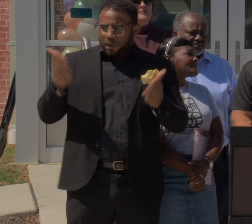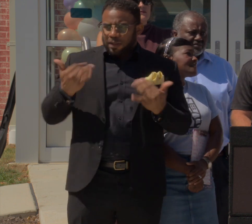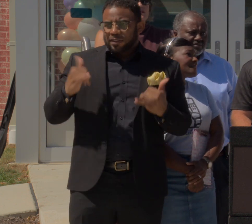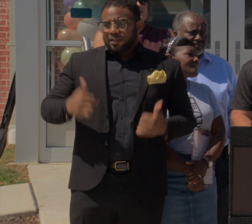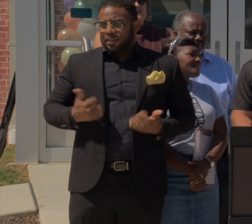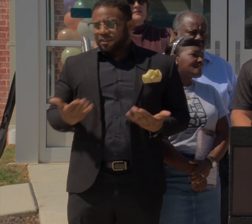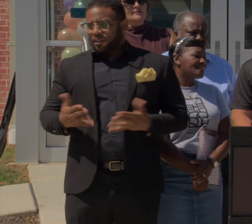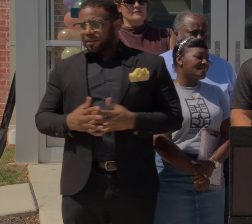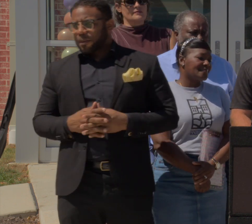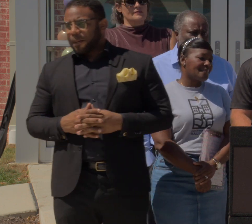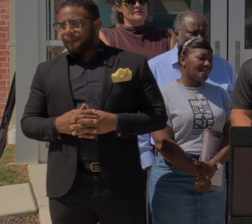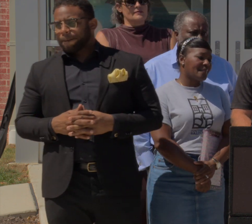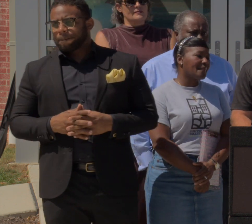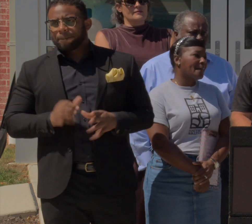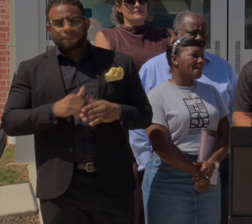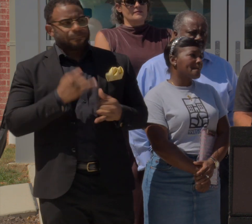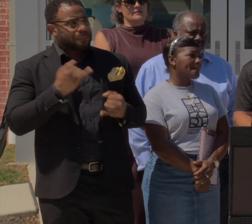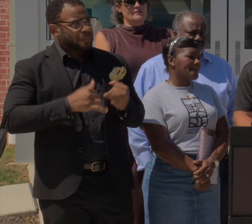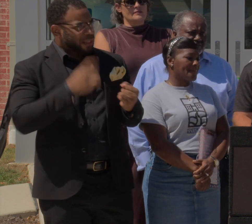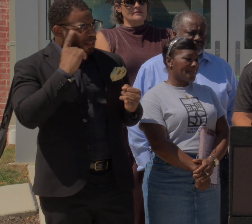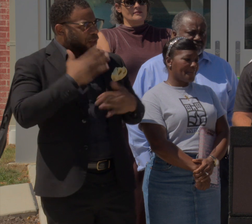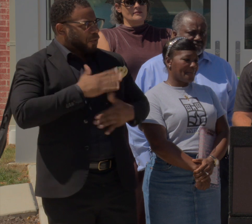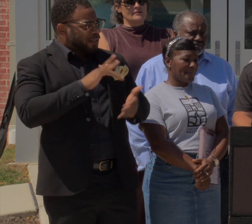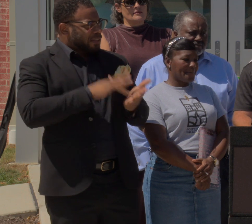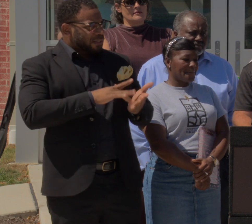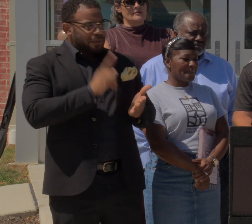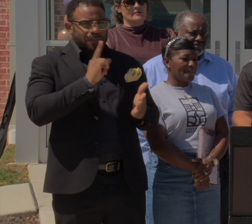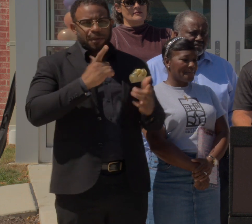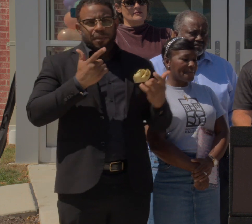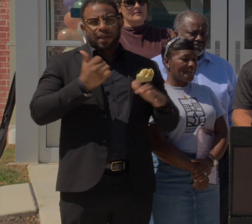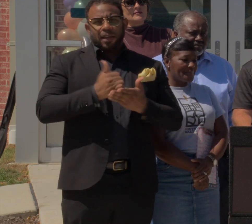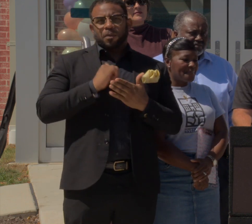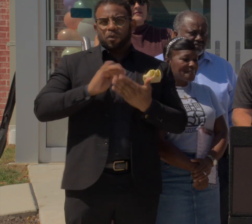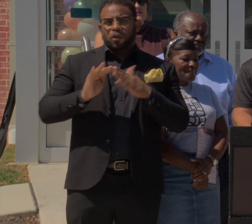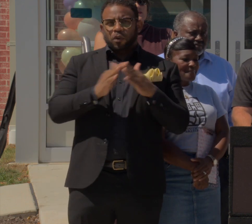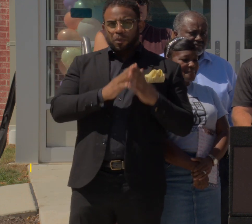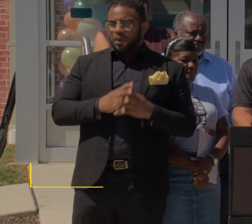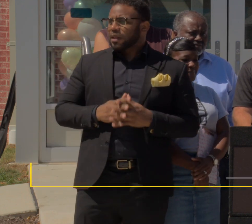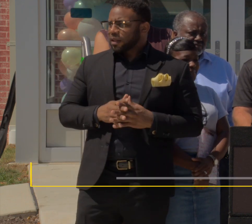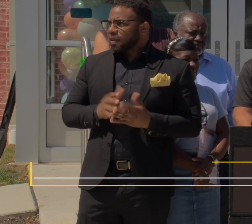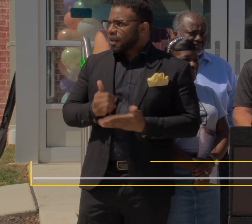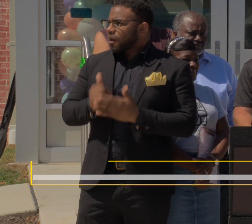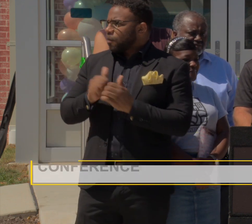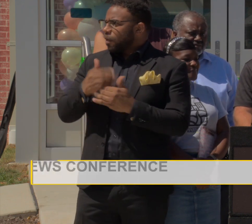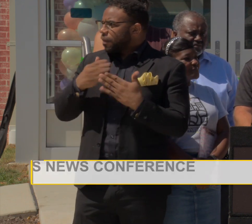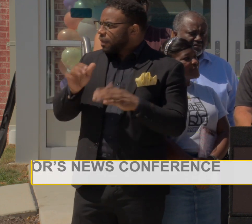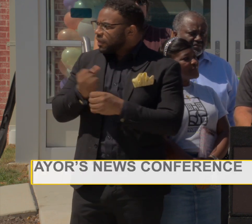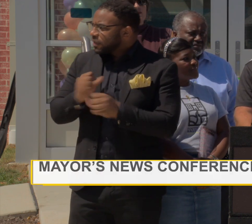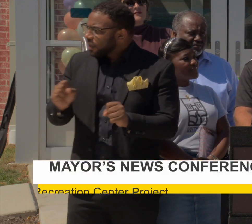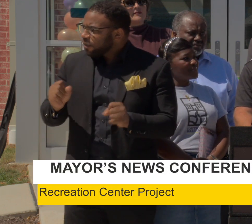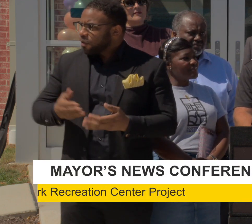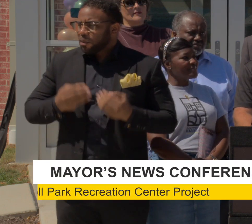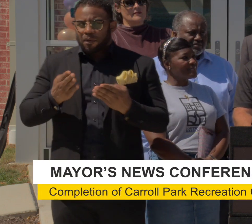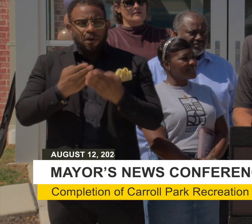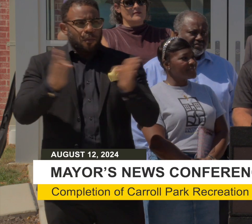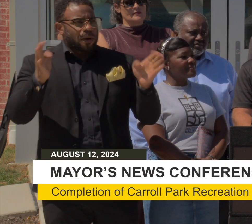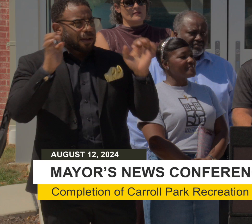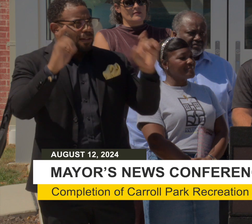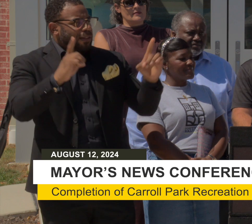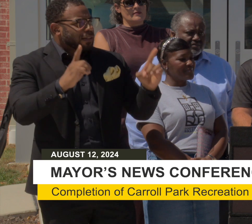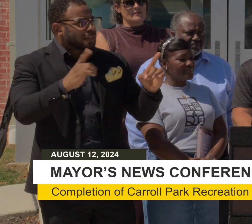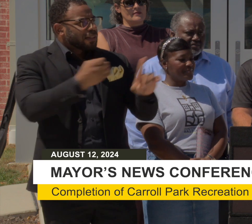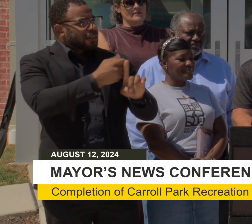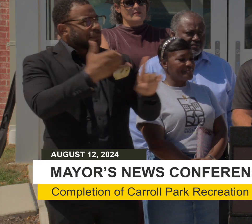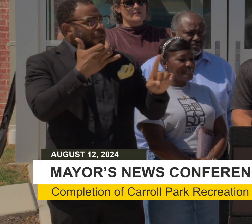still live here. In the end, I think a recreation center would be a big help to our community of helping with public safety, providing a broader education,